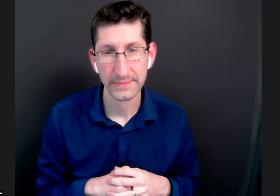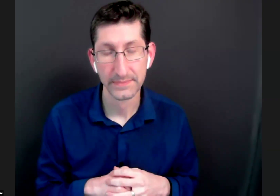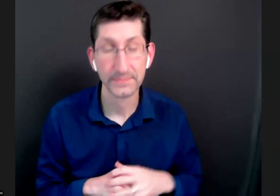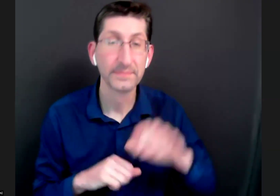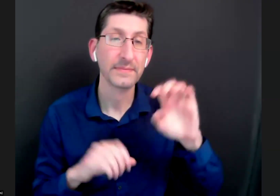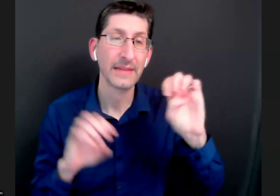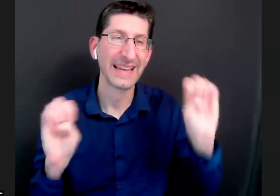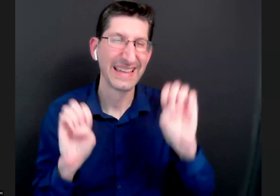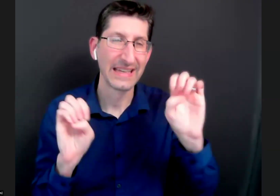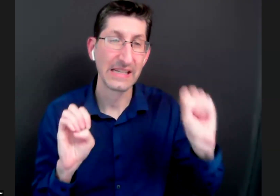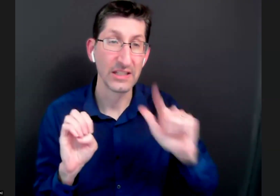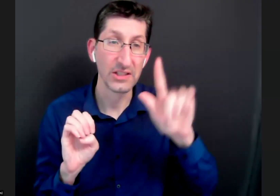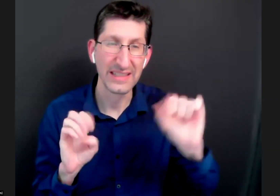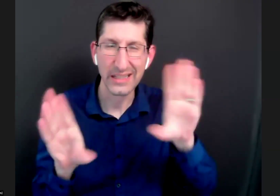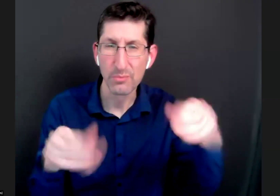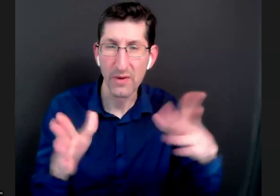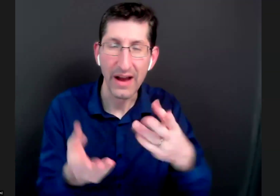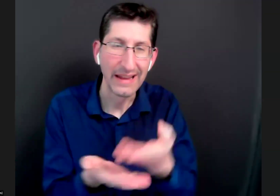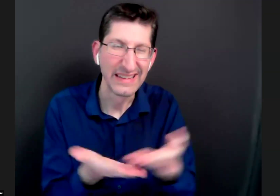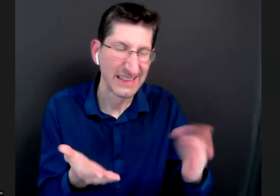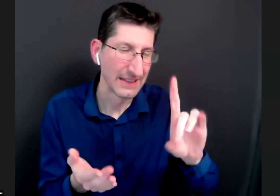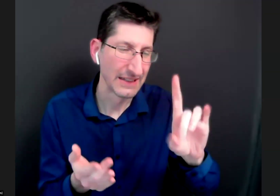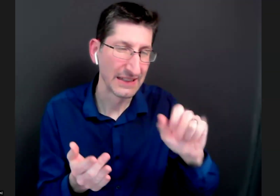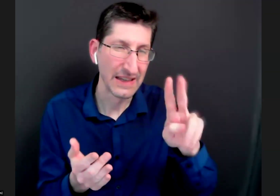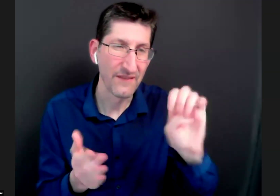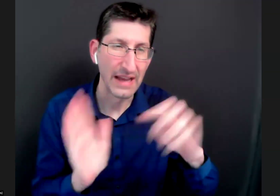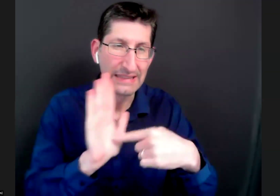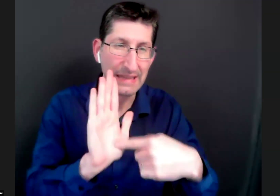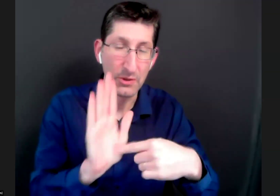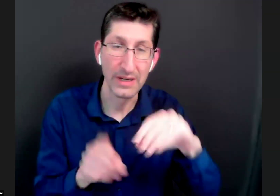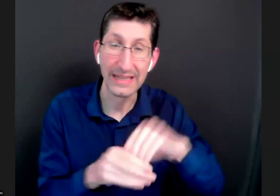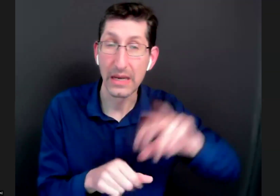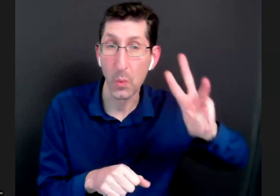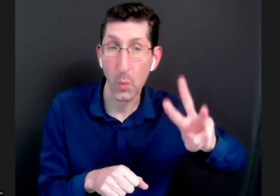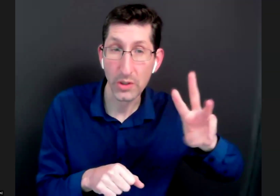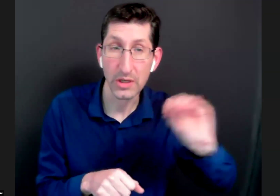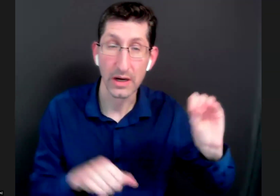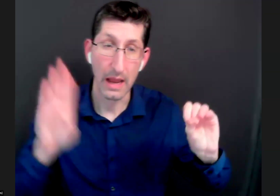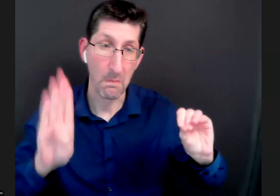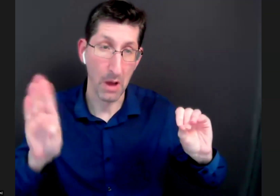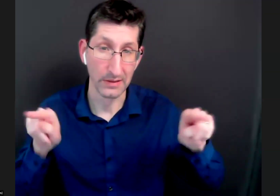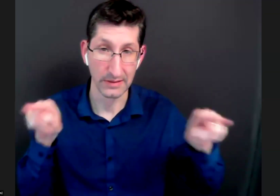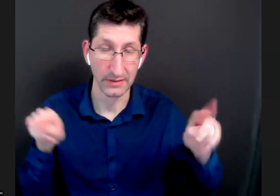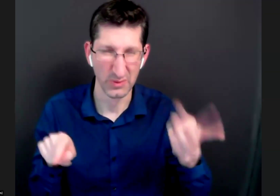Easter Seals offers device demonstrations at 2 locations, Worcester and Boston.